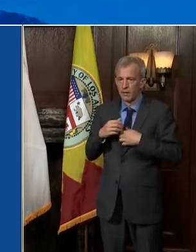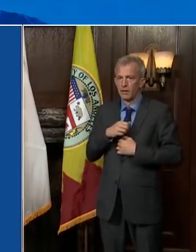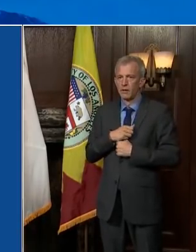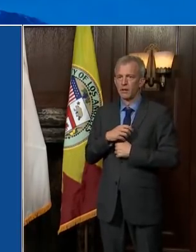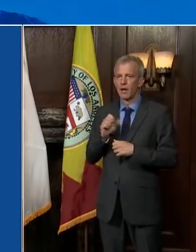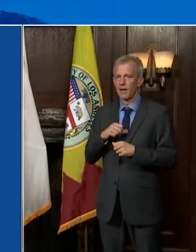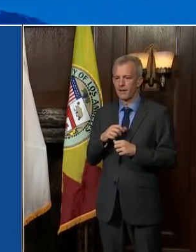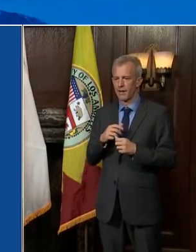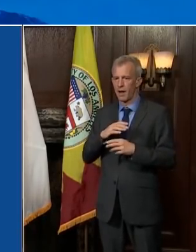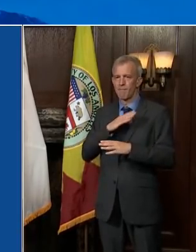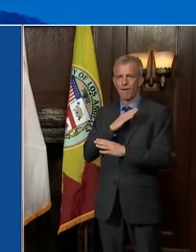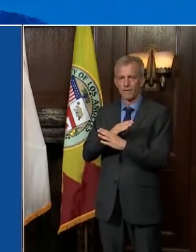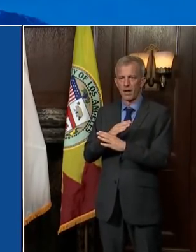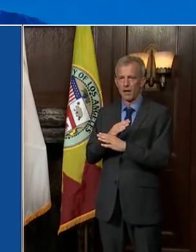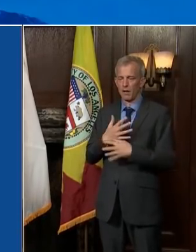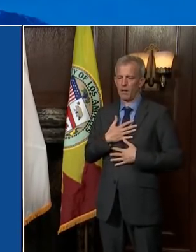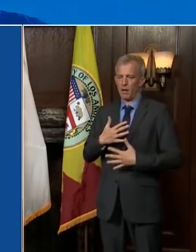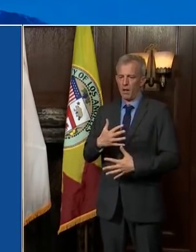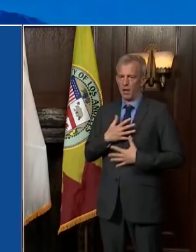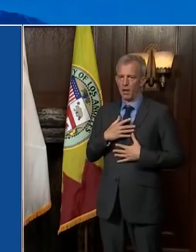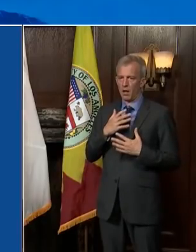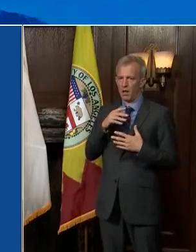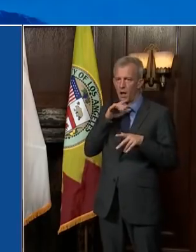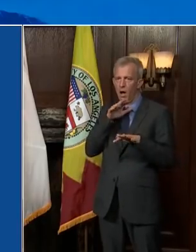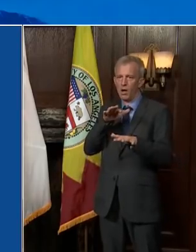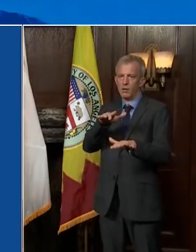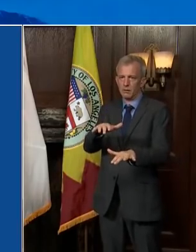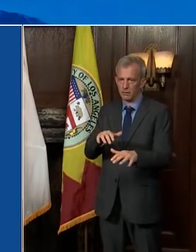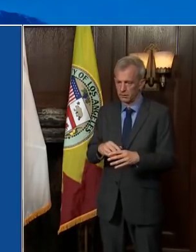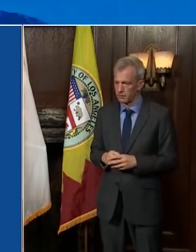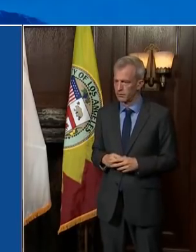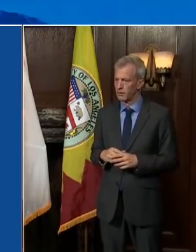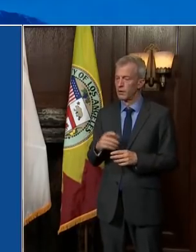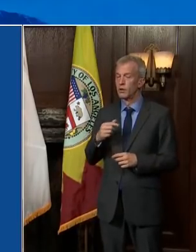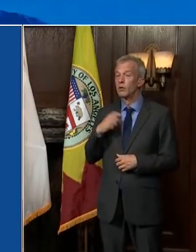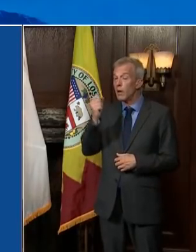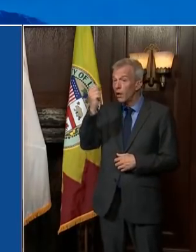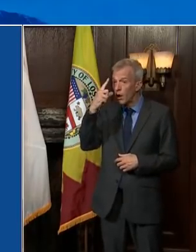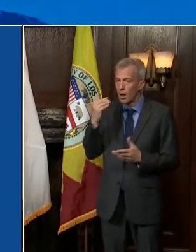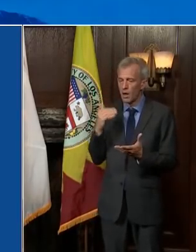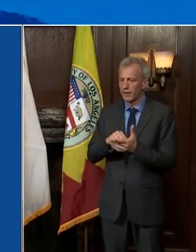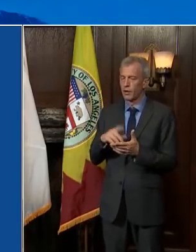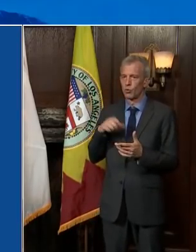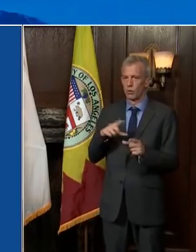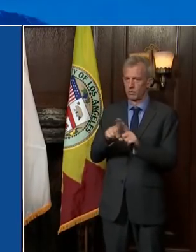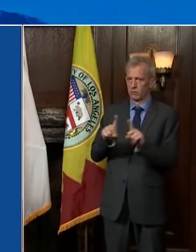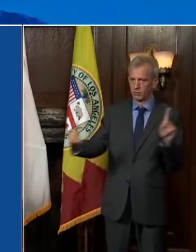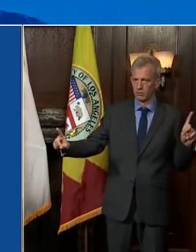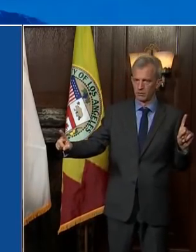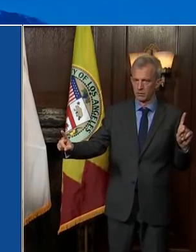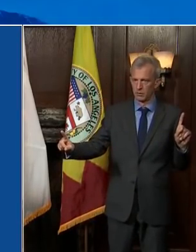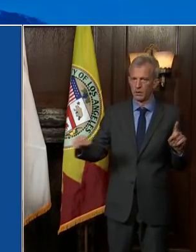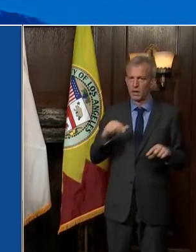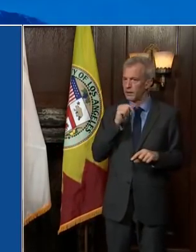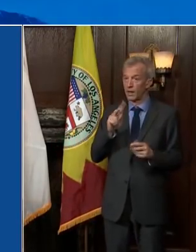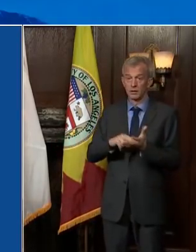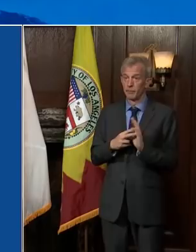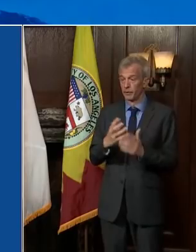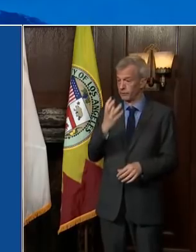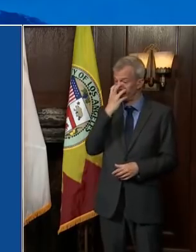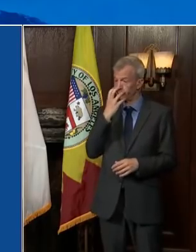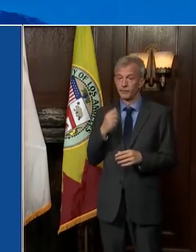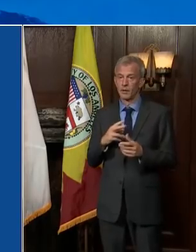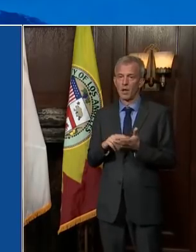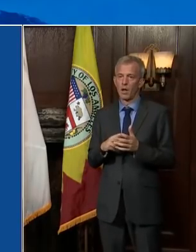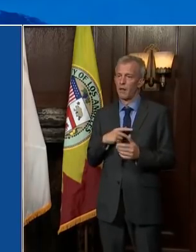are only effective together, of course, with safe physical distancing. So this is not an excuse to get closer. But this is a creative city,